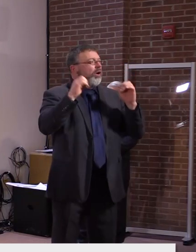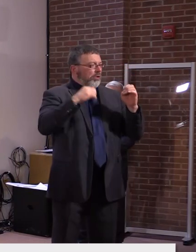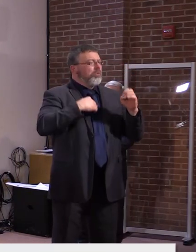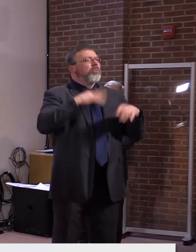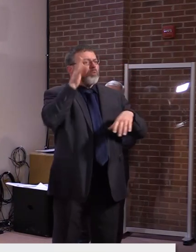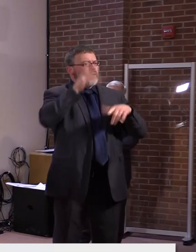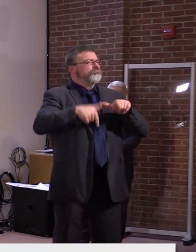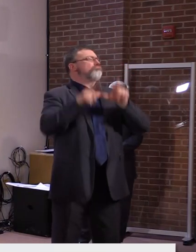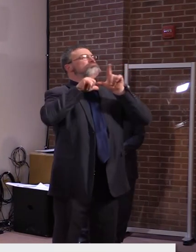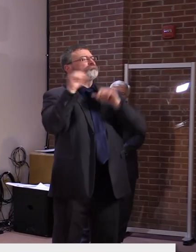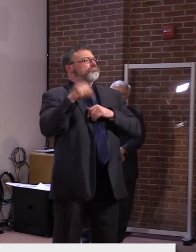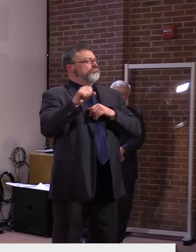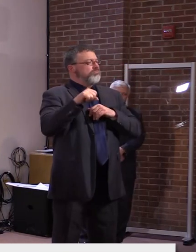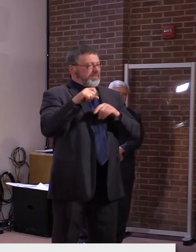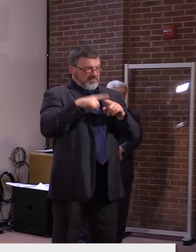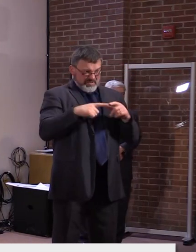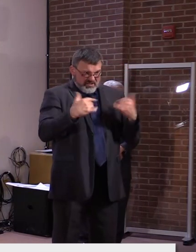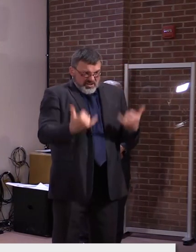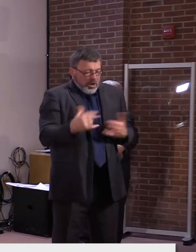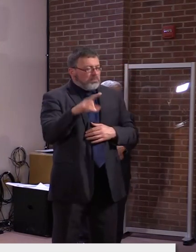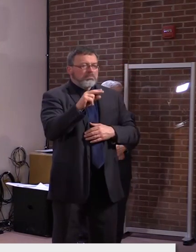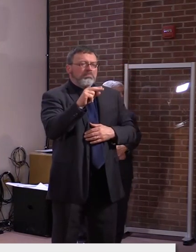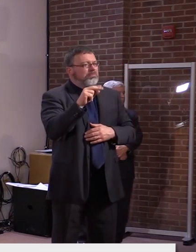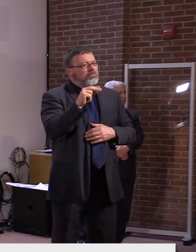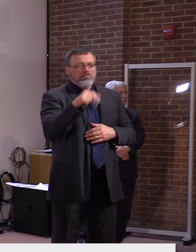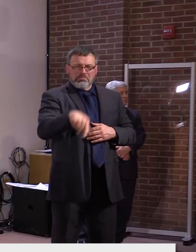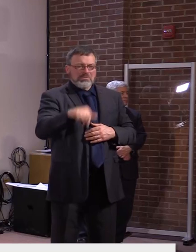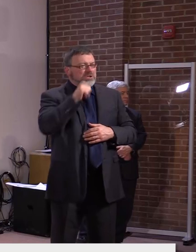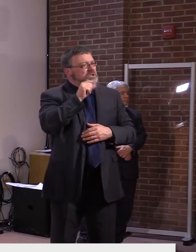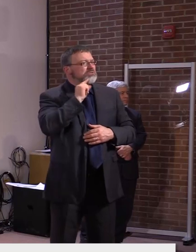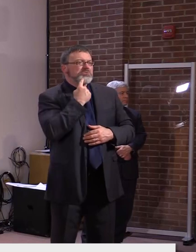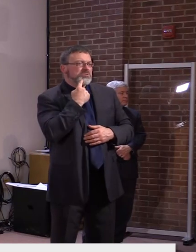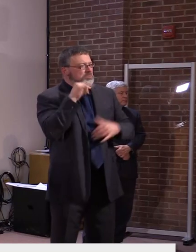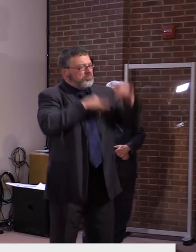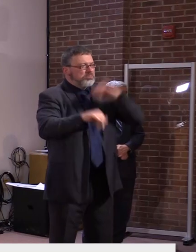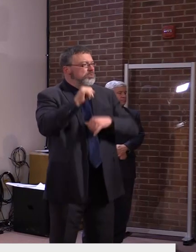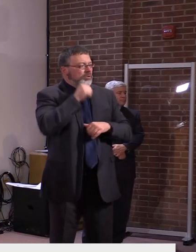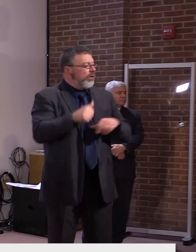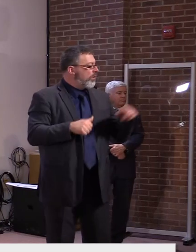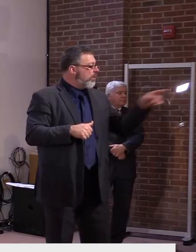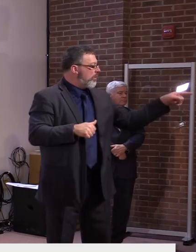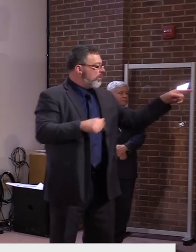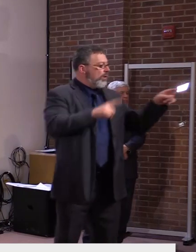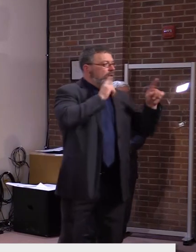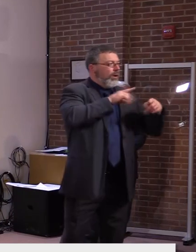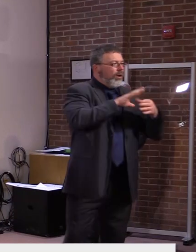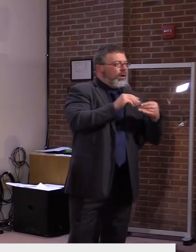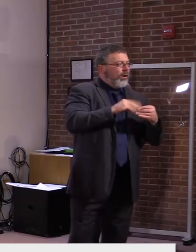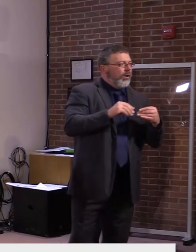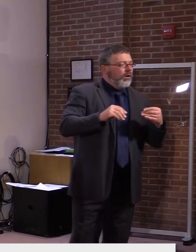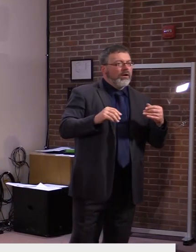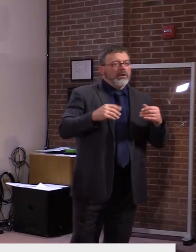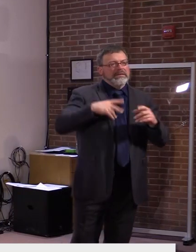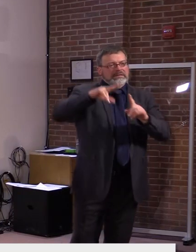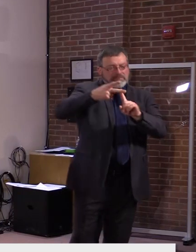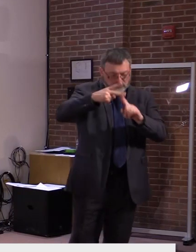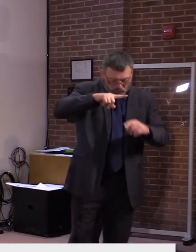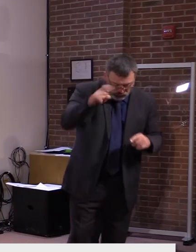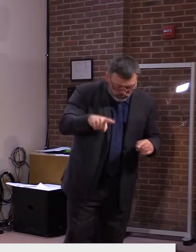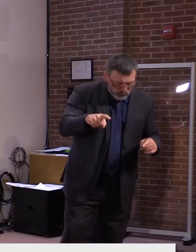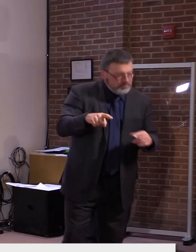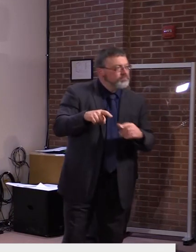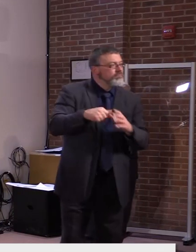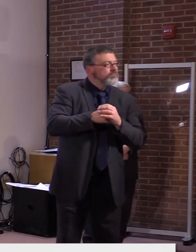but I don't believe it would. Ask you to follow up. We've been getting some calls from viewers who say, is